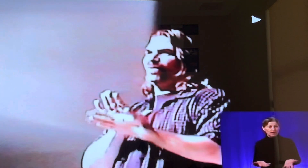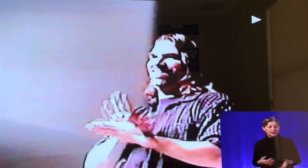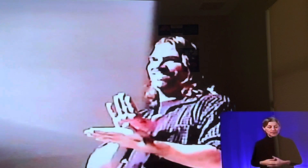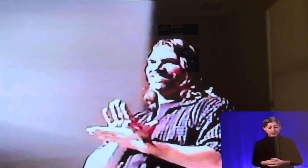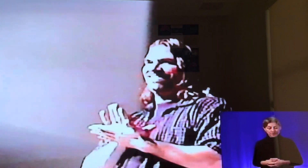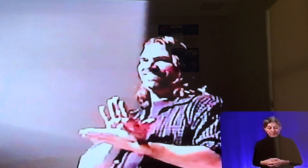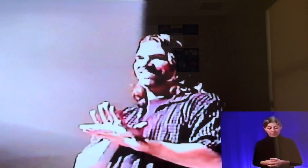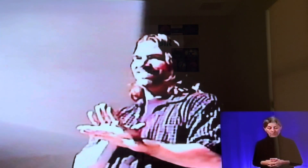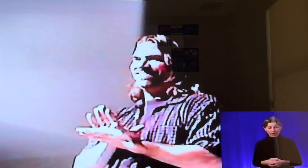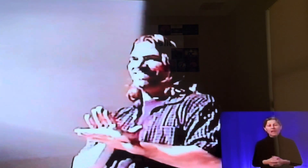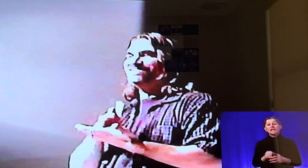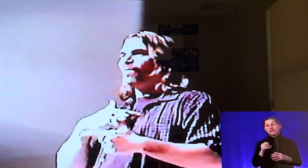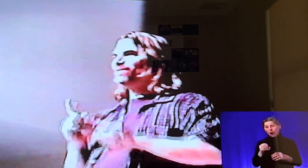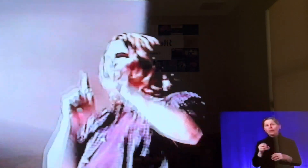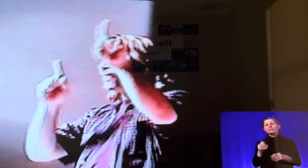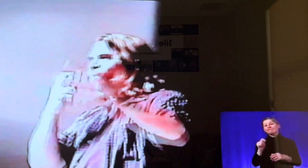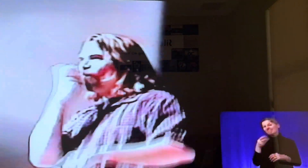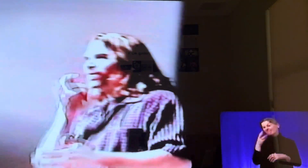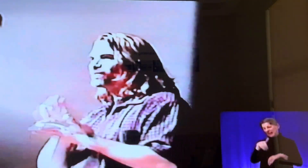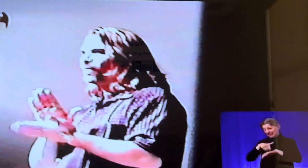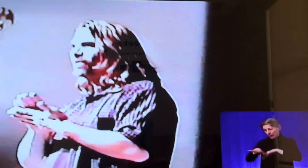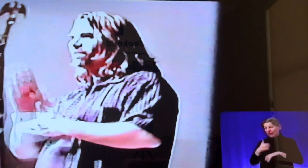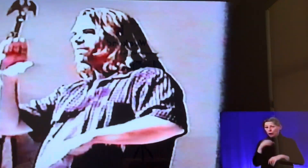So they send me to an oral school.